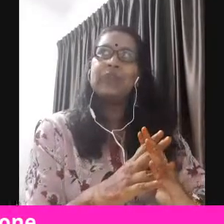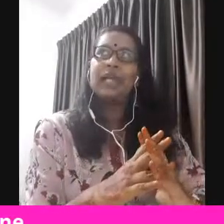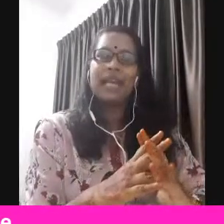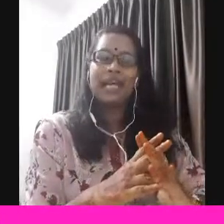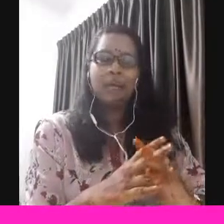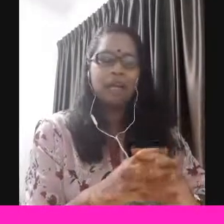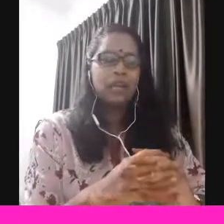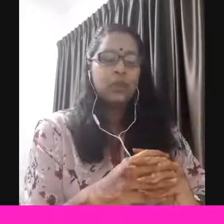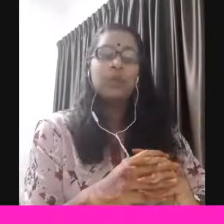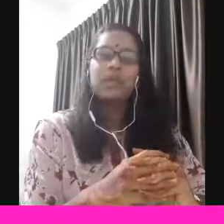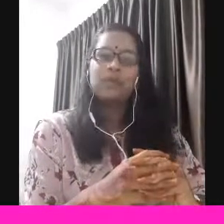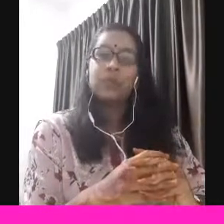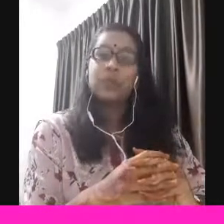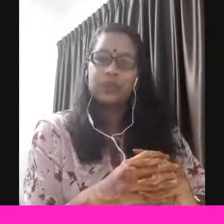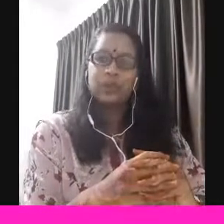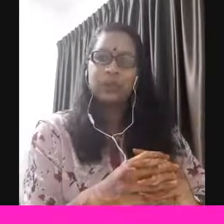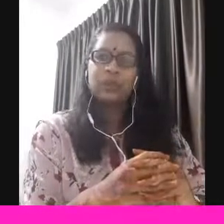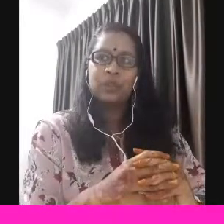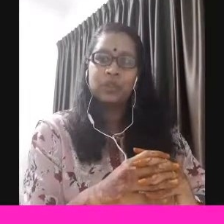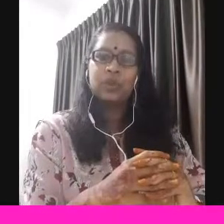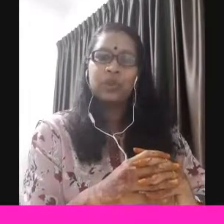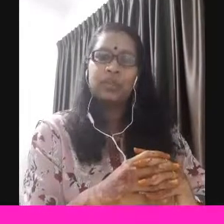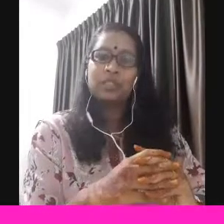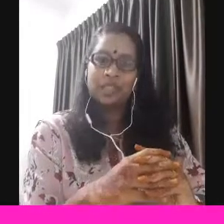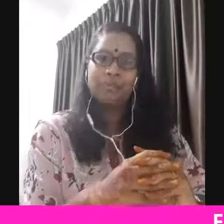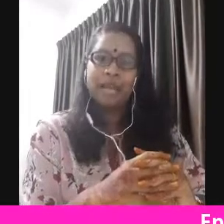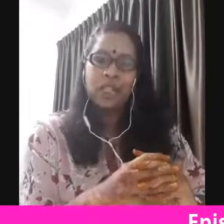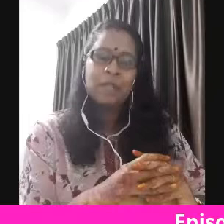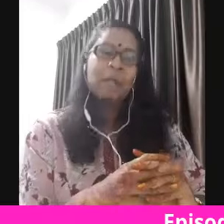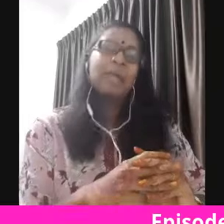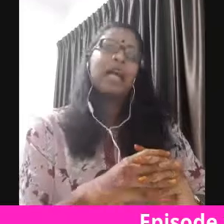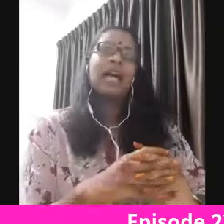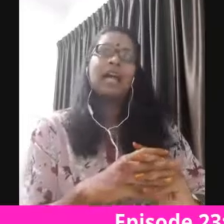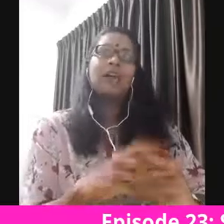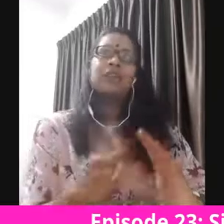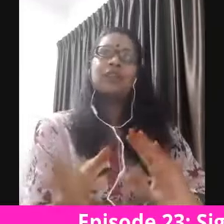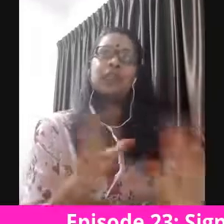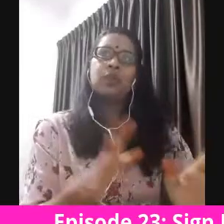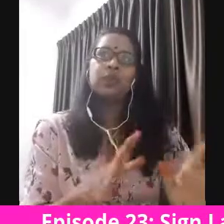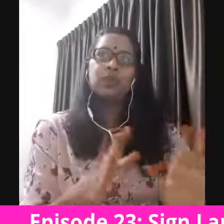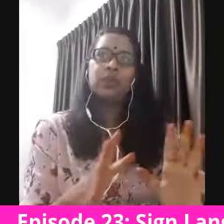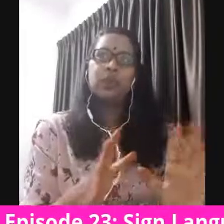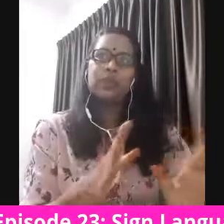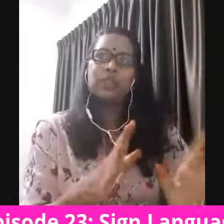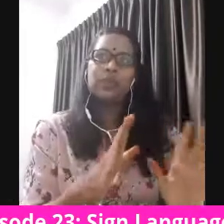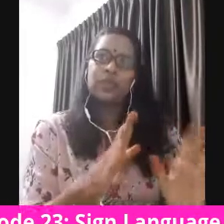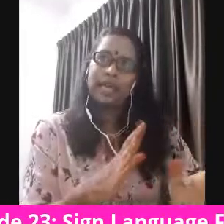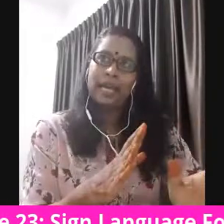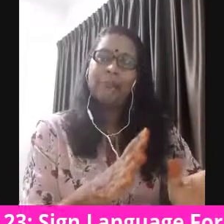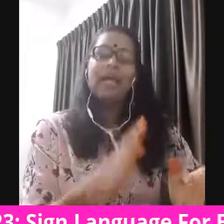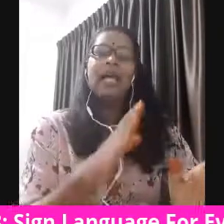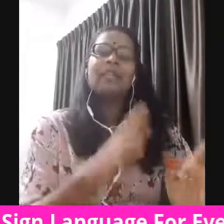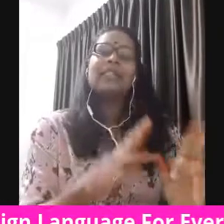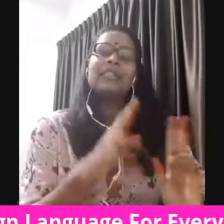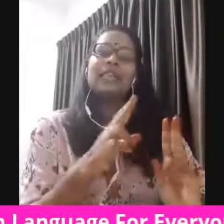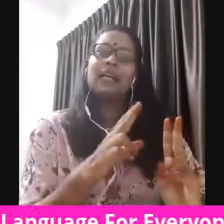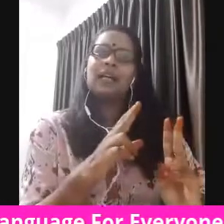enter UKM 2002, in 2002 2003 batch, and Mhm. after we go to the